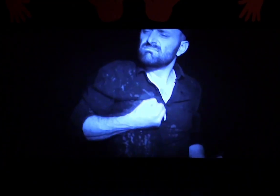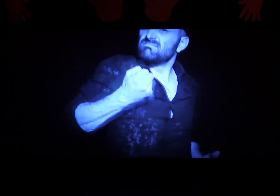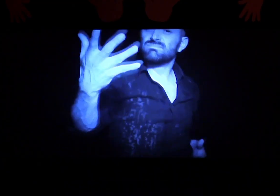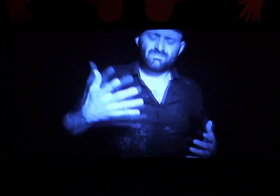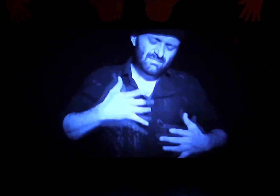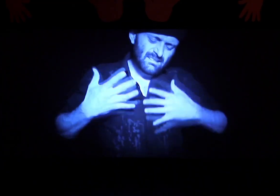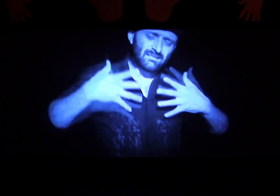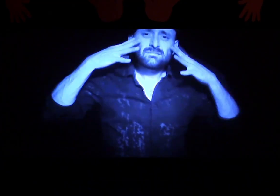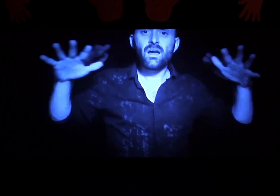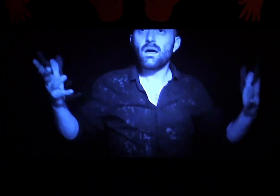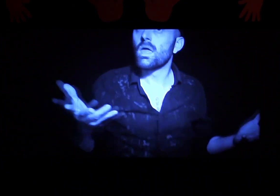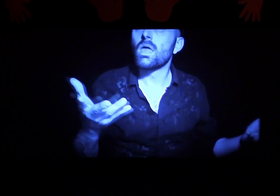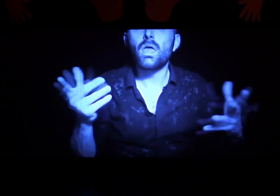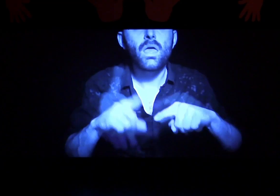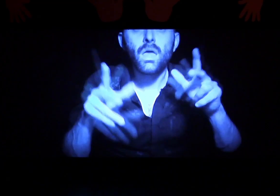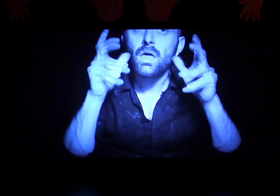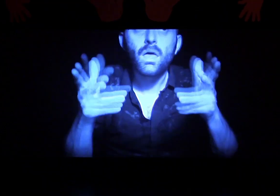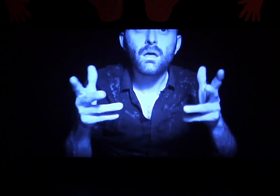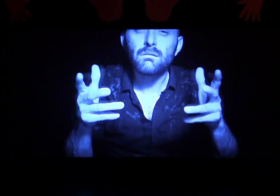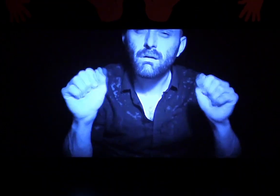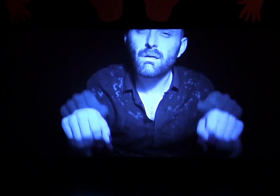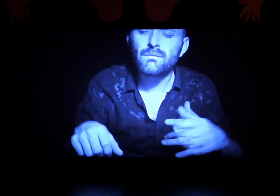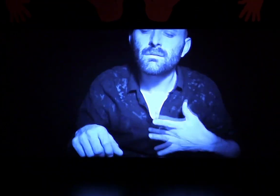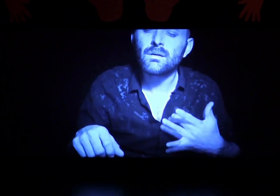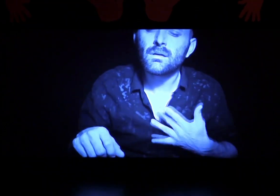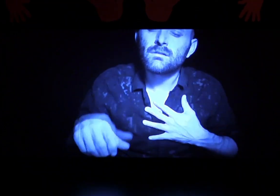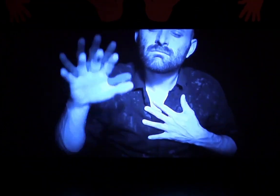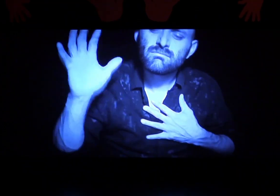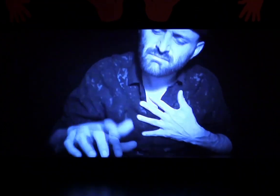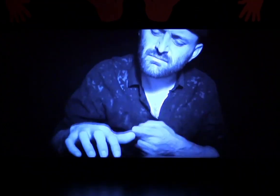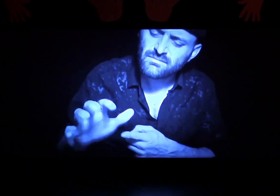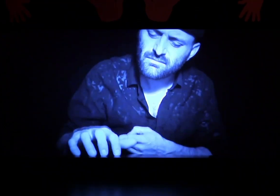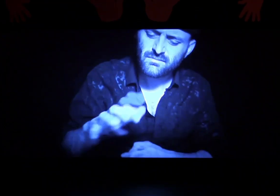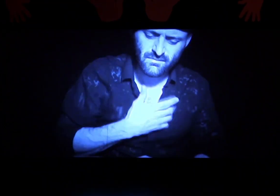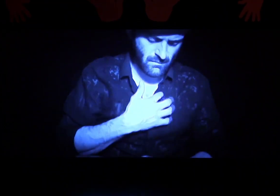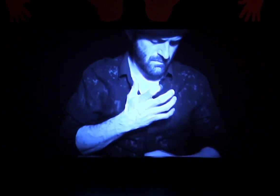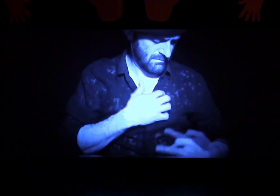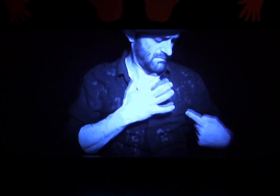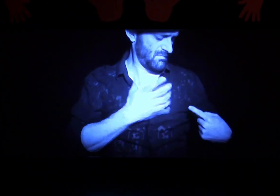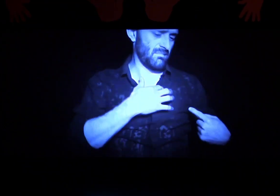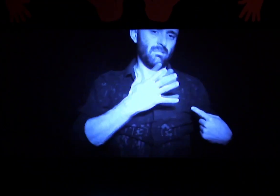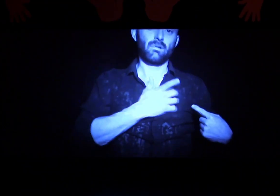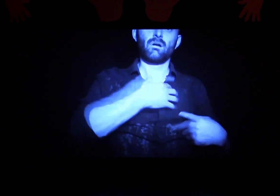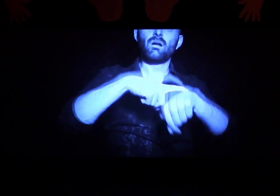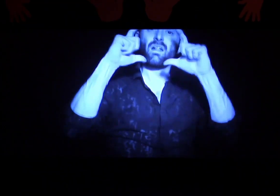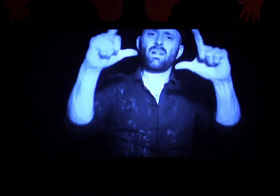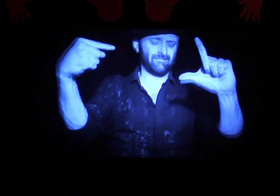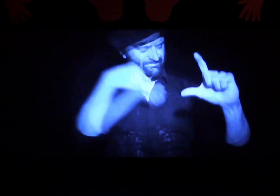deaf can. So what if we don't hear? We can feel. Tick tock, heartbeat, heartbeat.